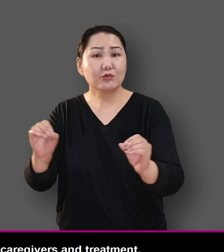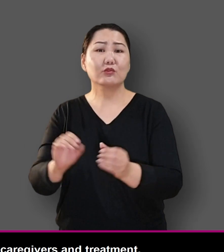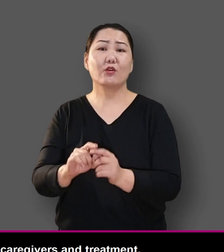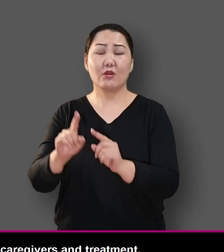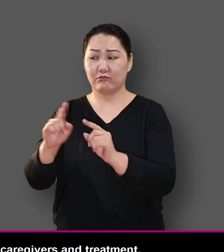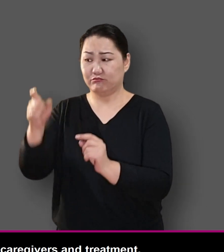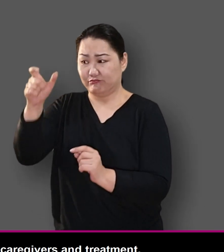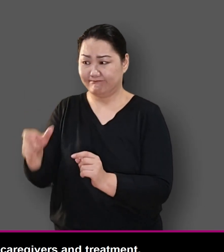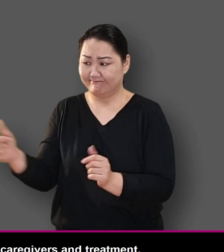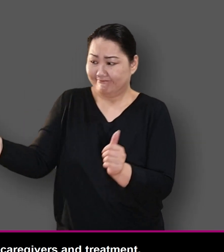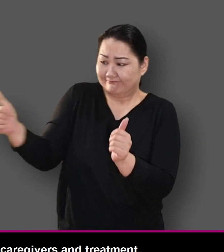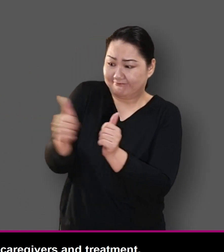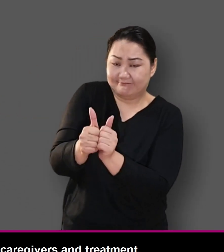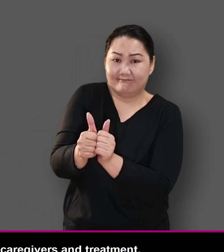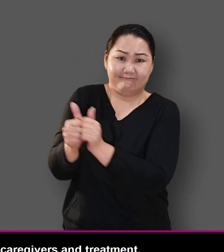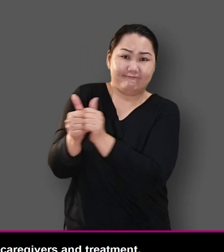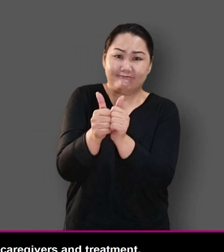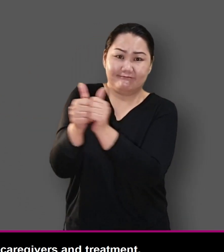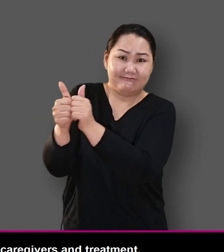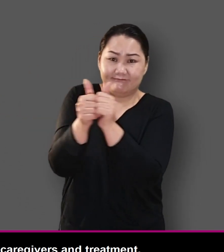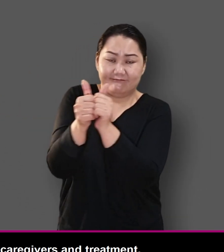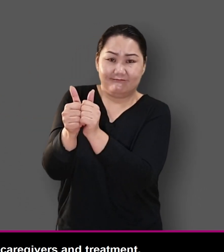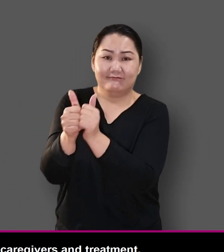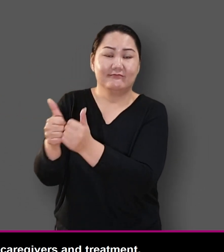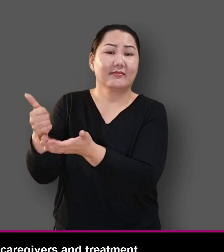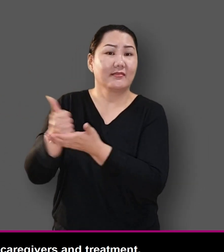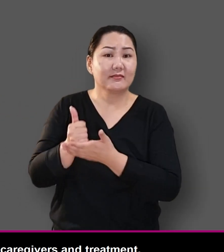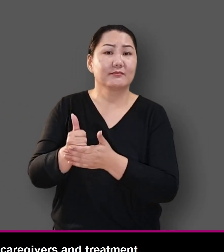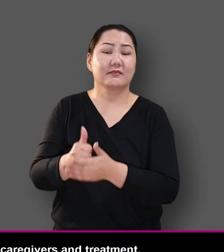medication, testing, caregivers, and treatment.